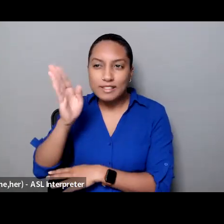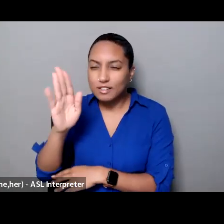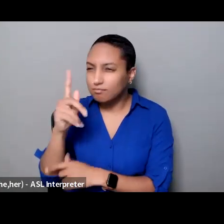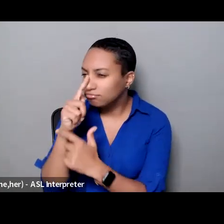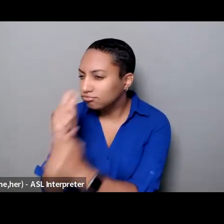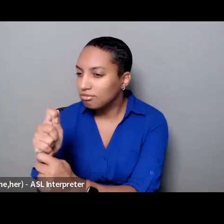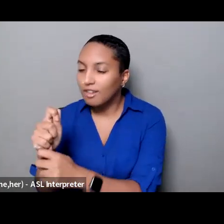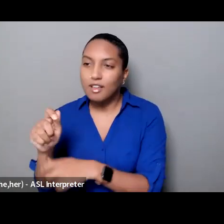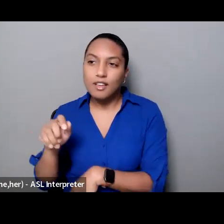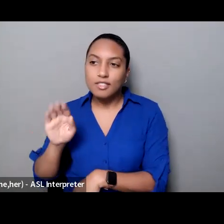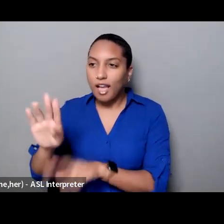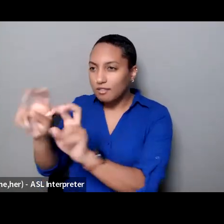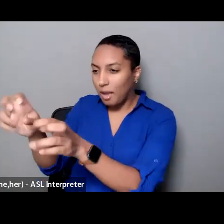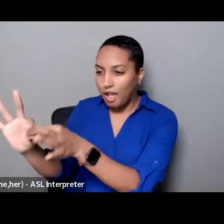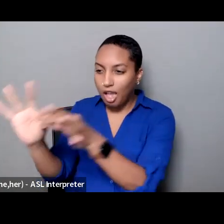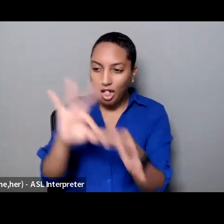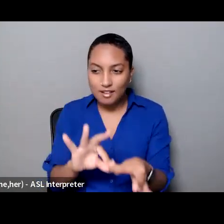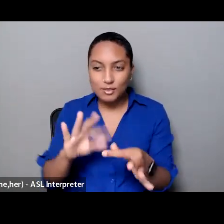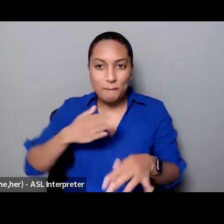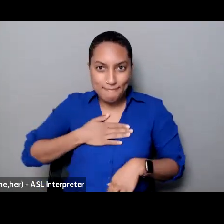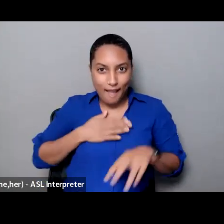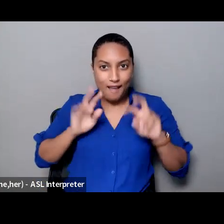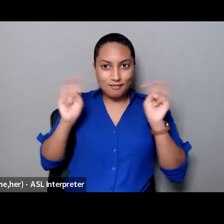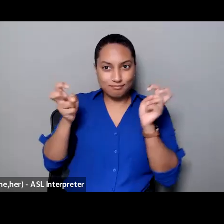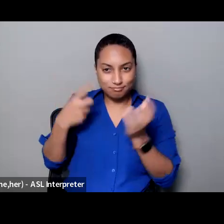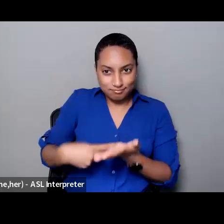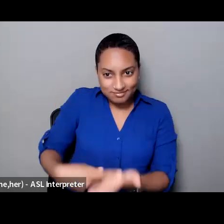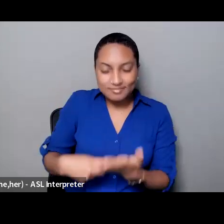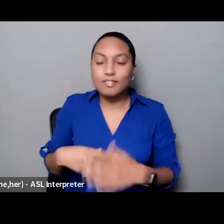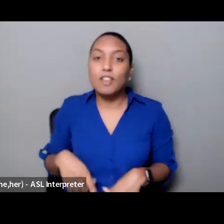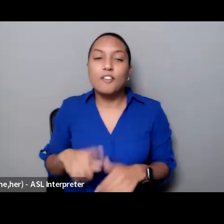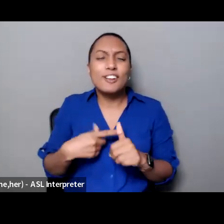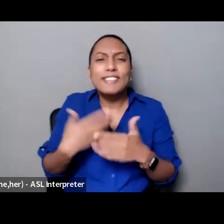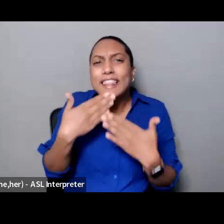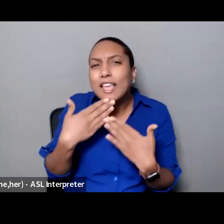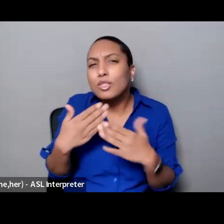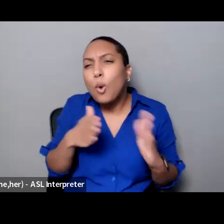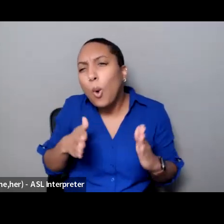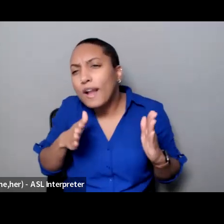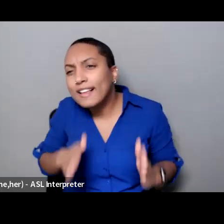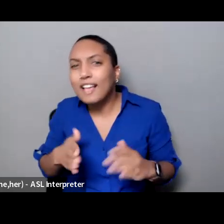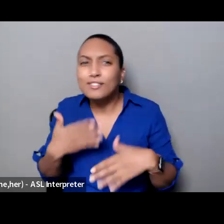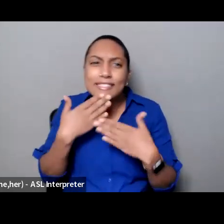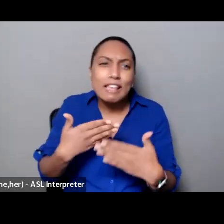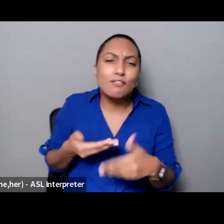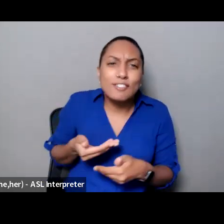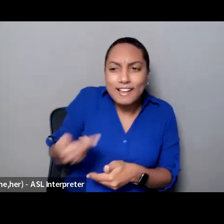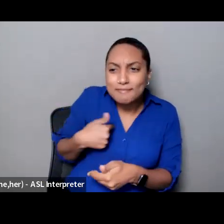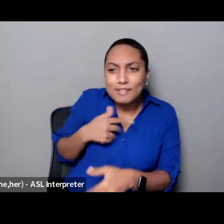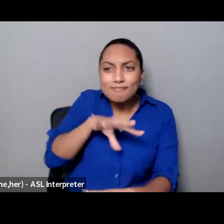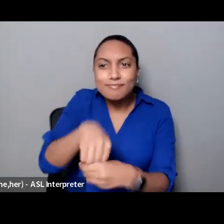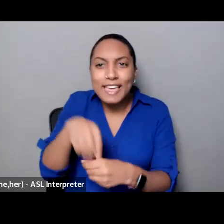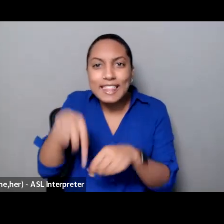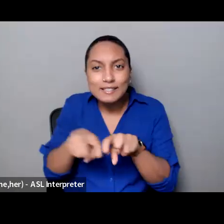today. I first want to thank the organizers for inviting me to participate in this panel. As an